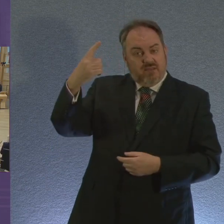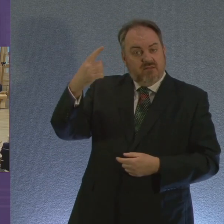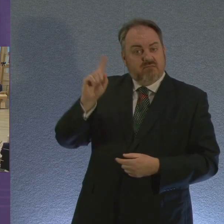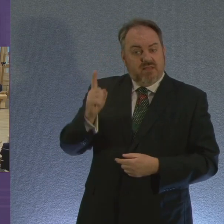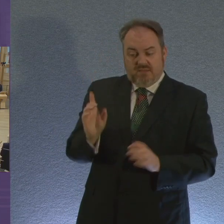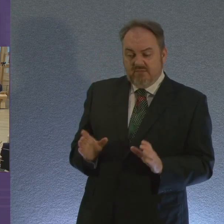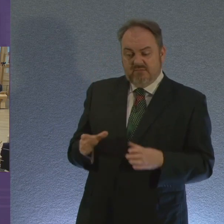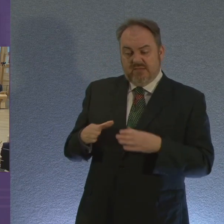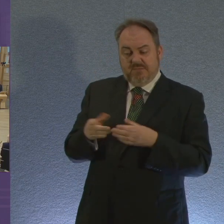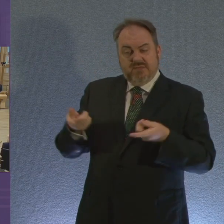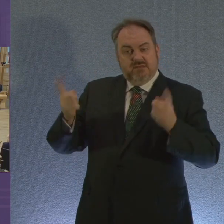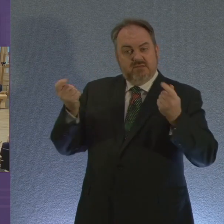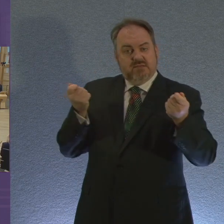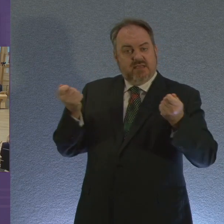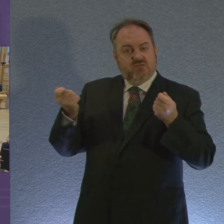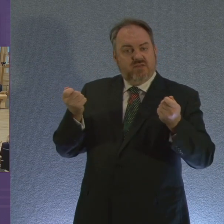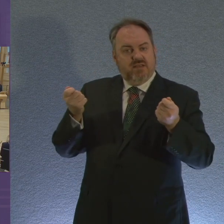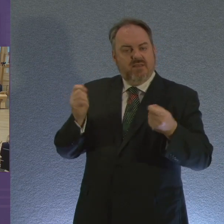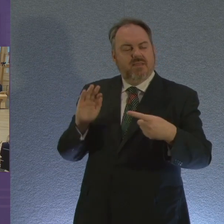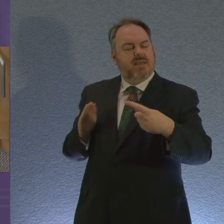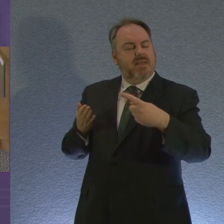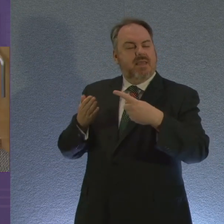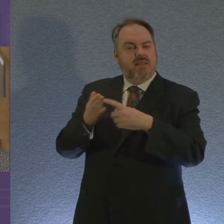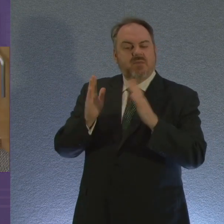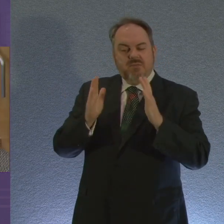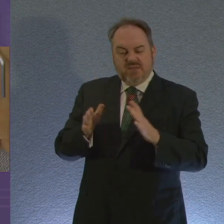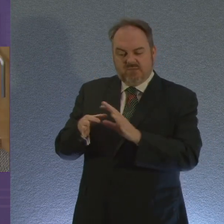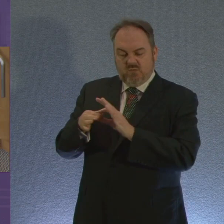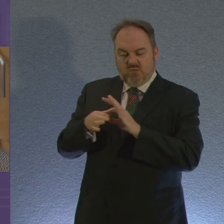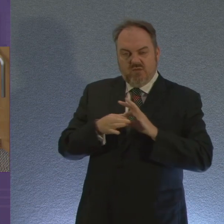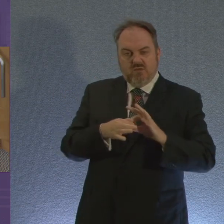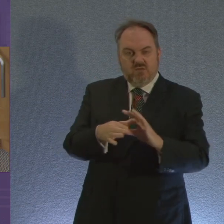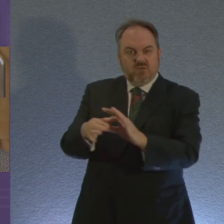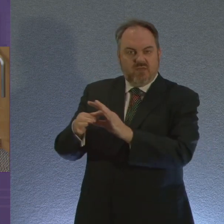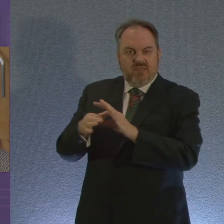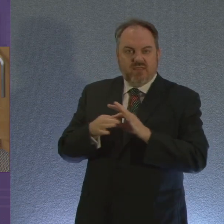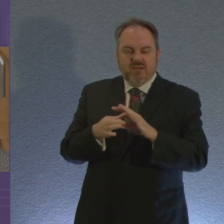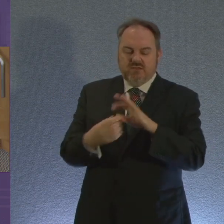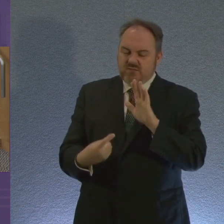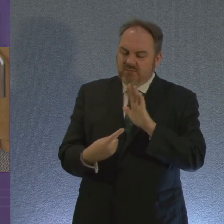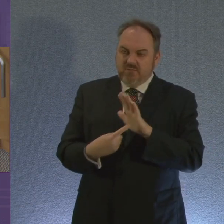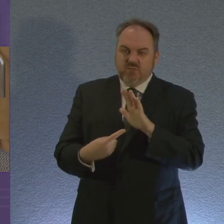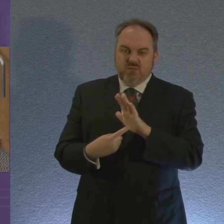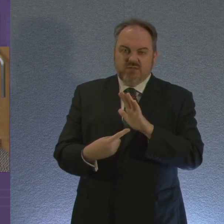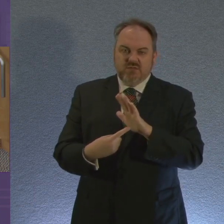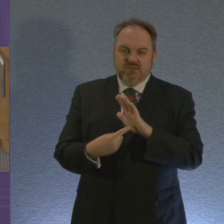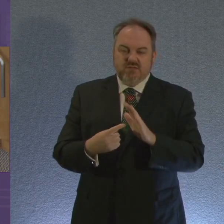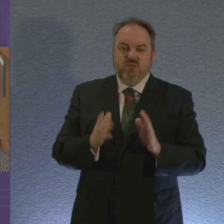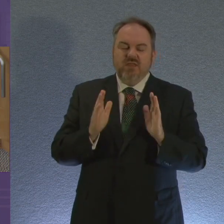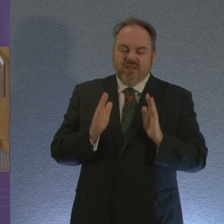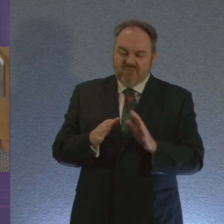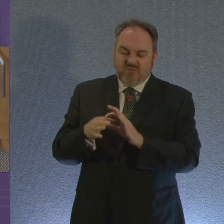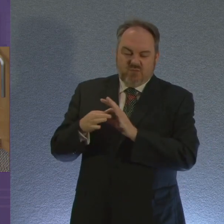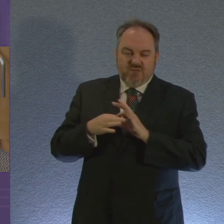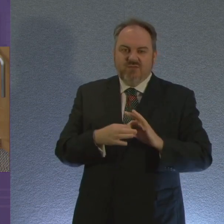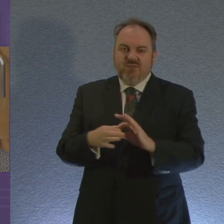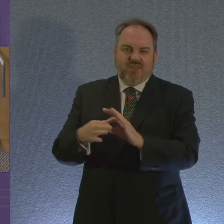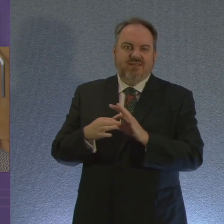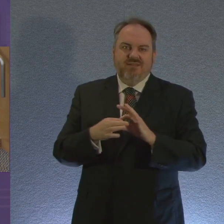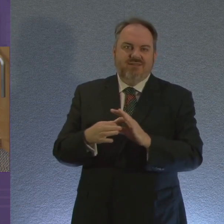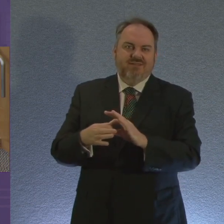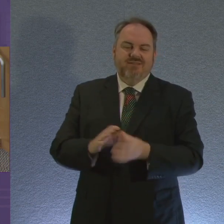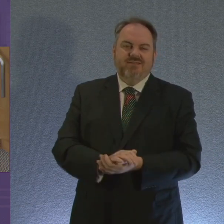this, that unity in this endeavour is essential. He said it was important, it's essential. We need to work together, and I am